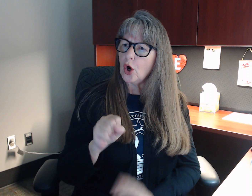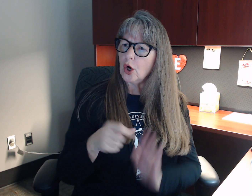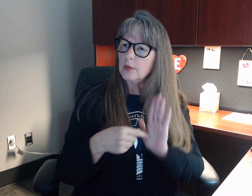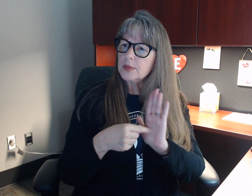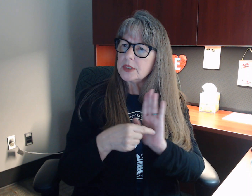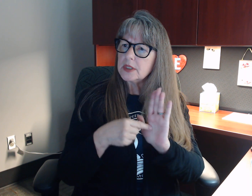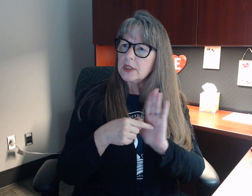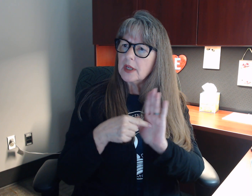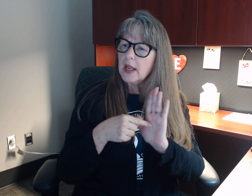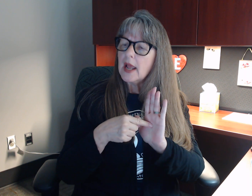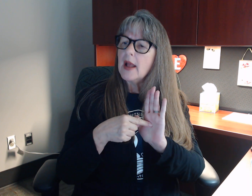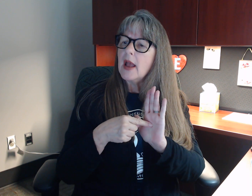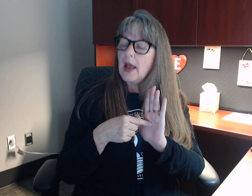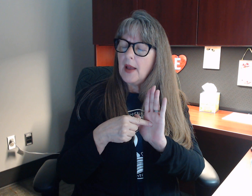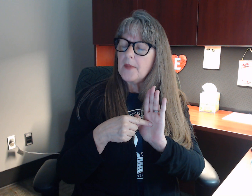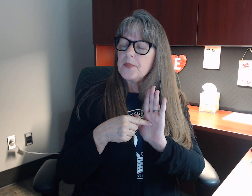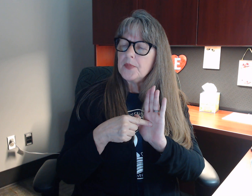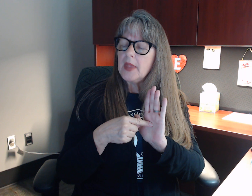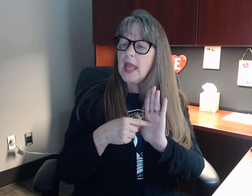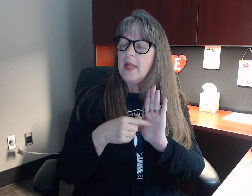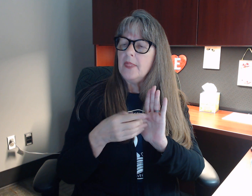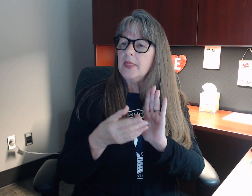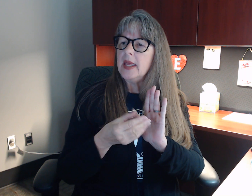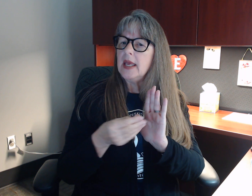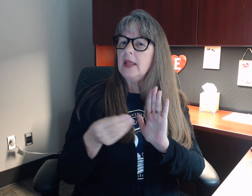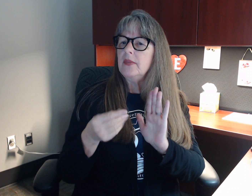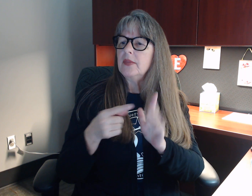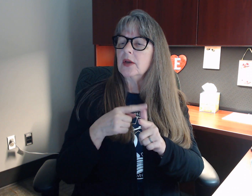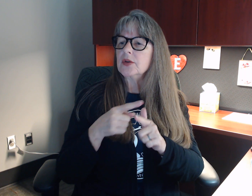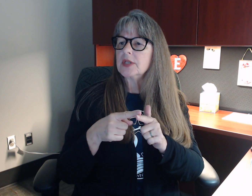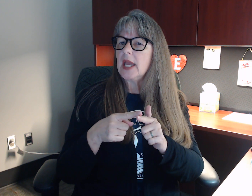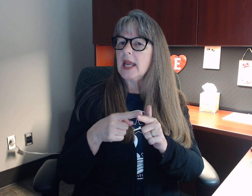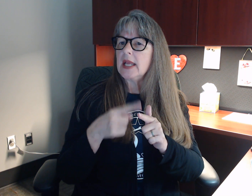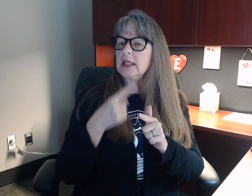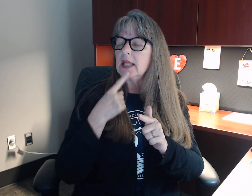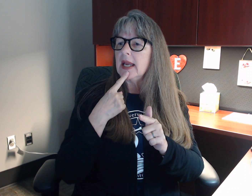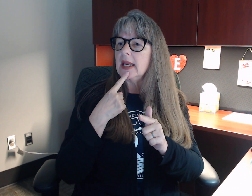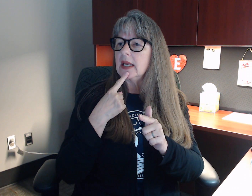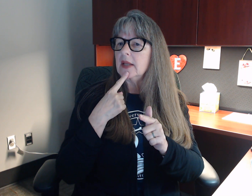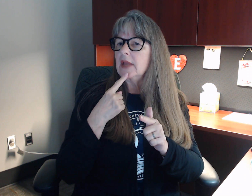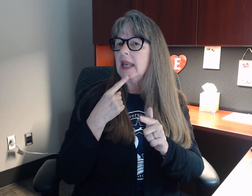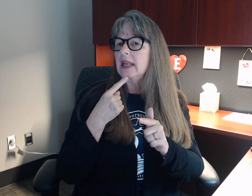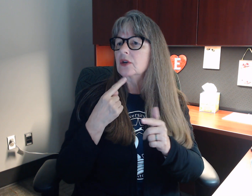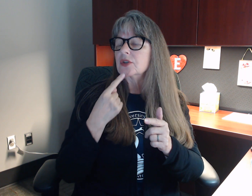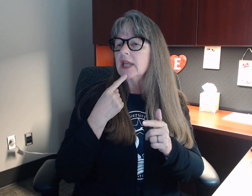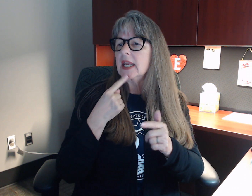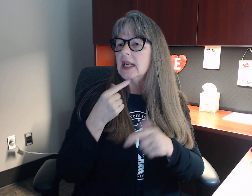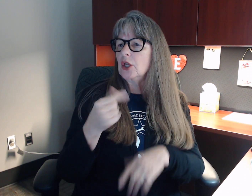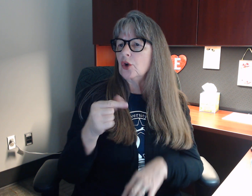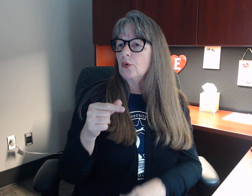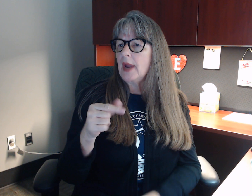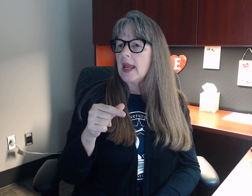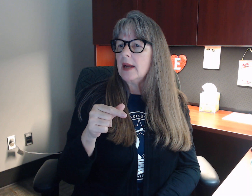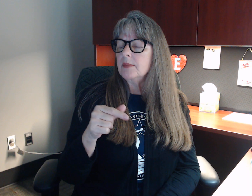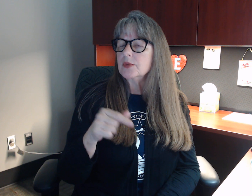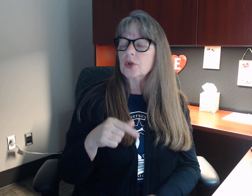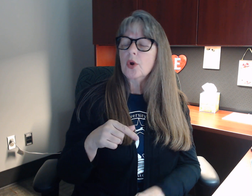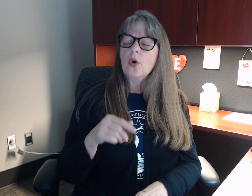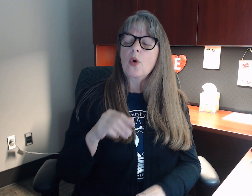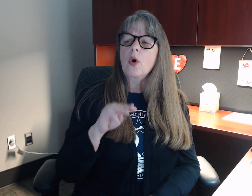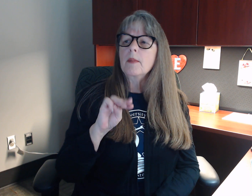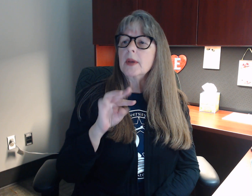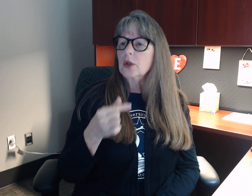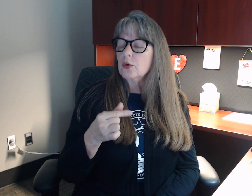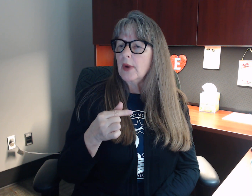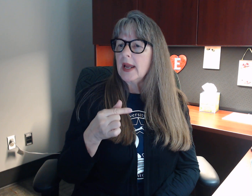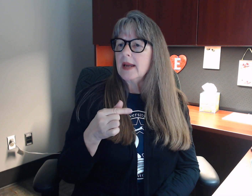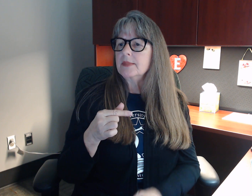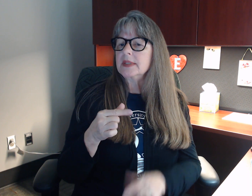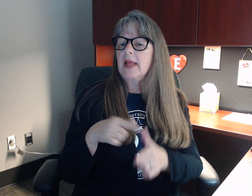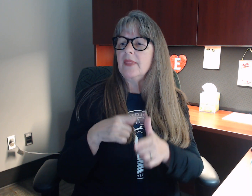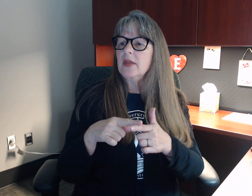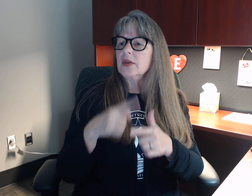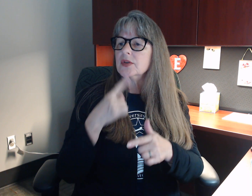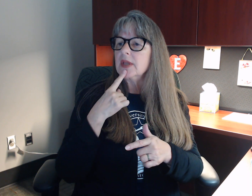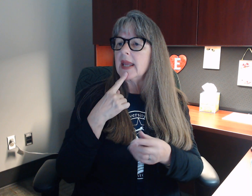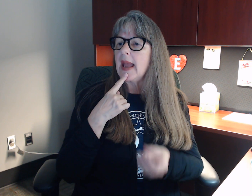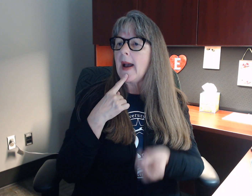carbs. And then they'll say and it'll say it in grams or milligrams, and then they'll say how